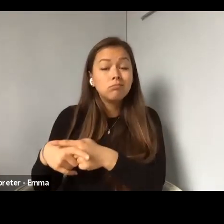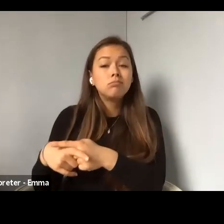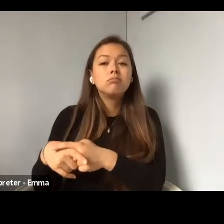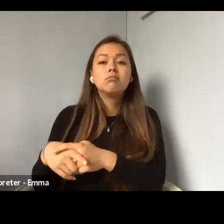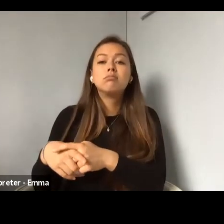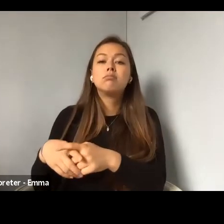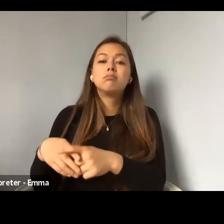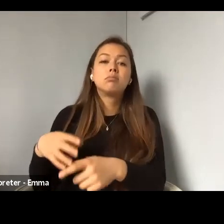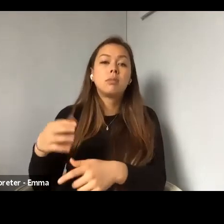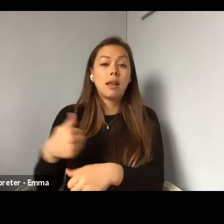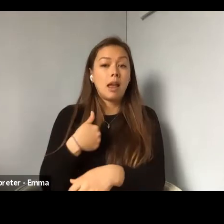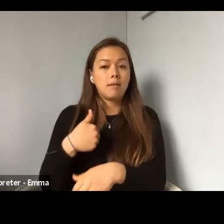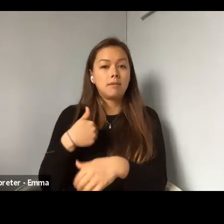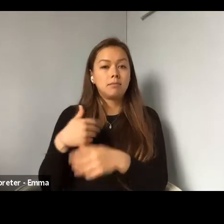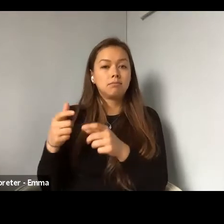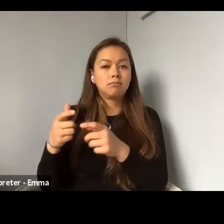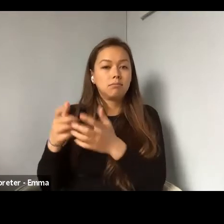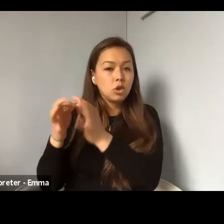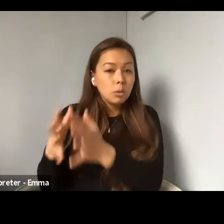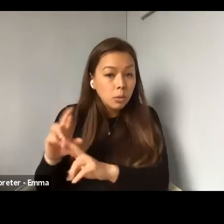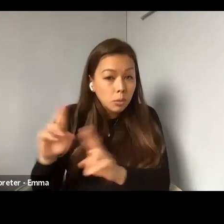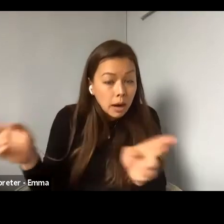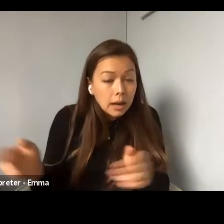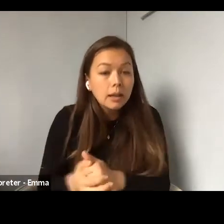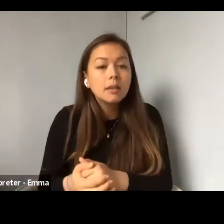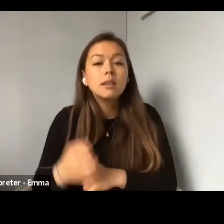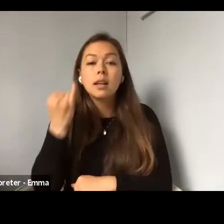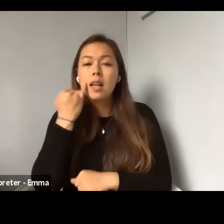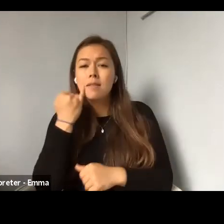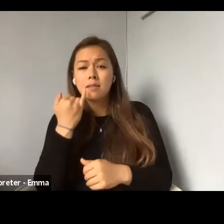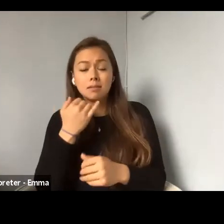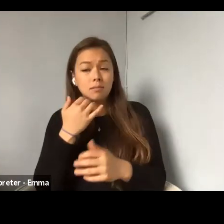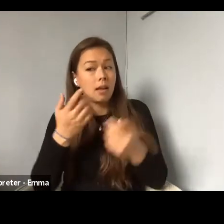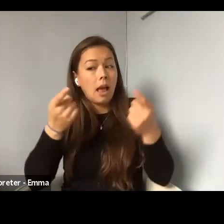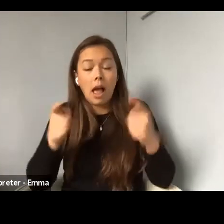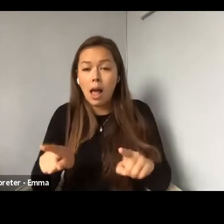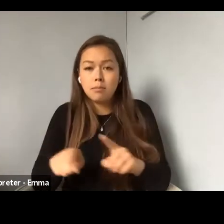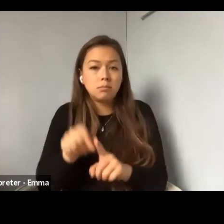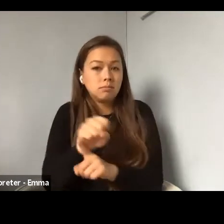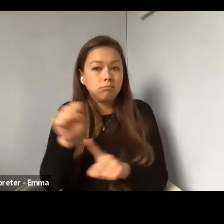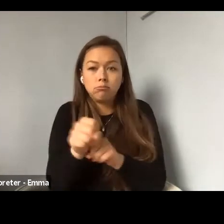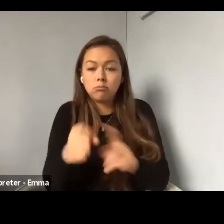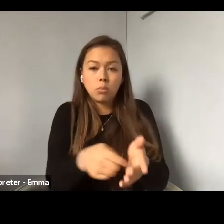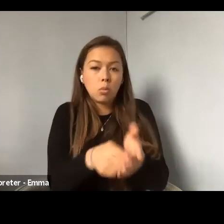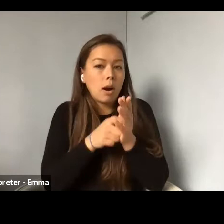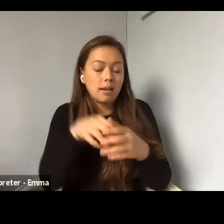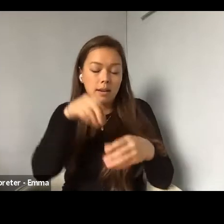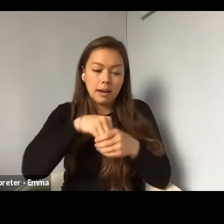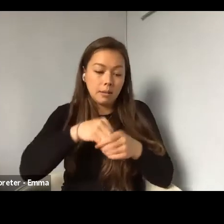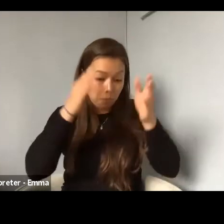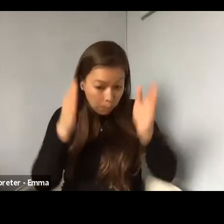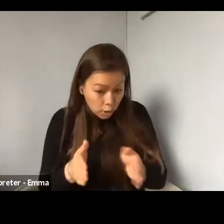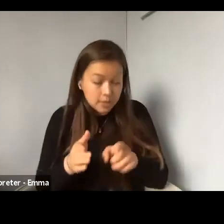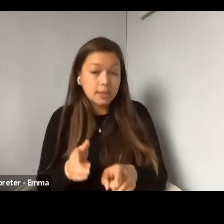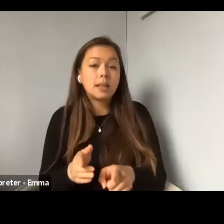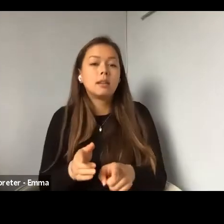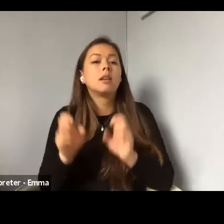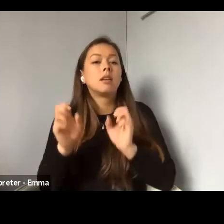person, they can be seen at either our Etobicoke or our Oakville site. But otherwise, we're able to service young people across